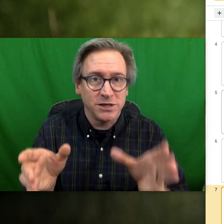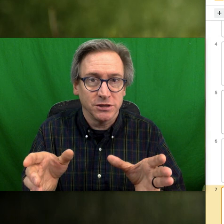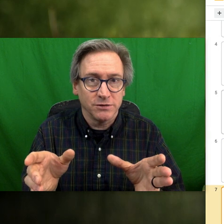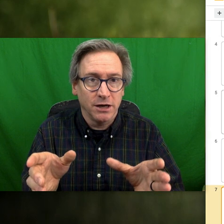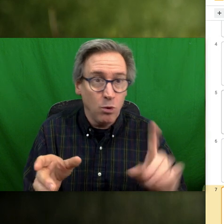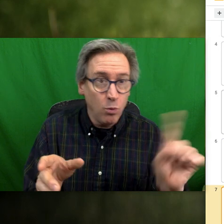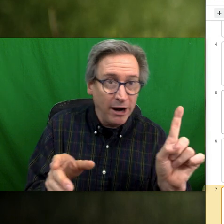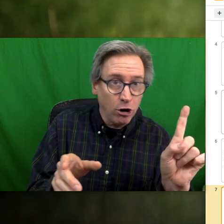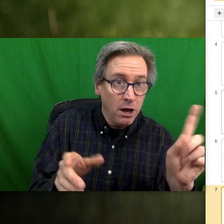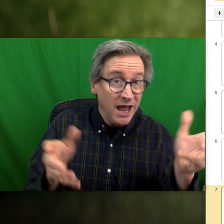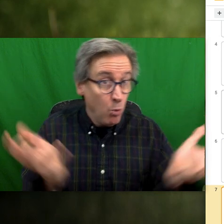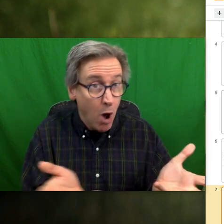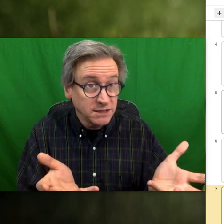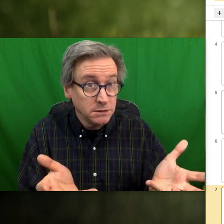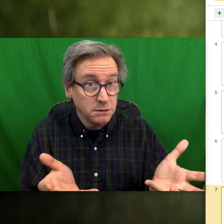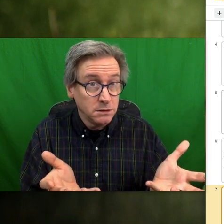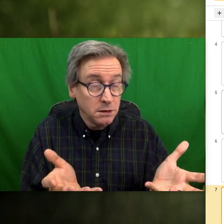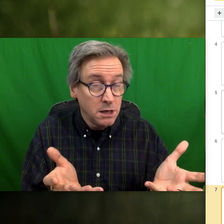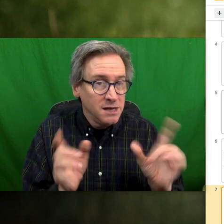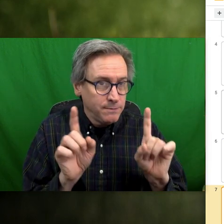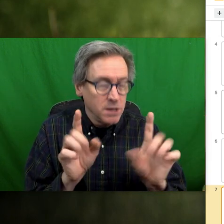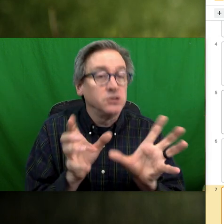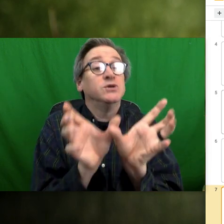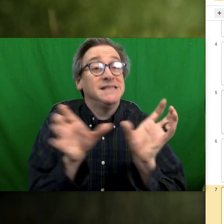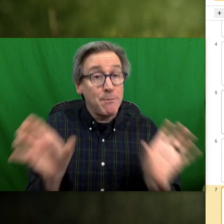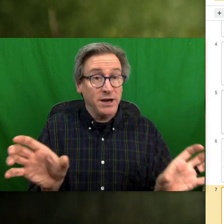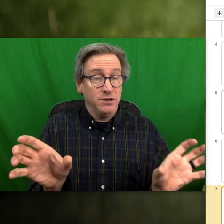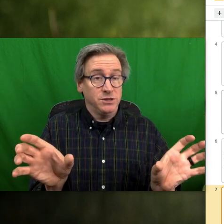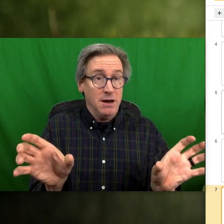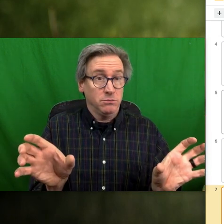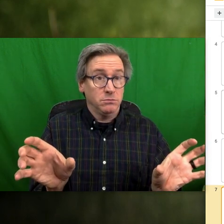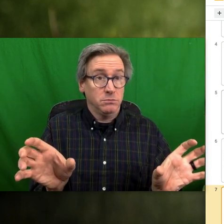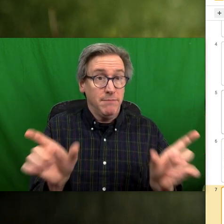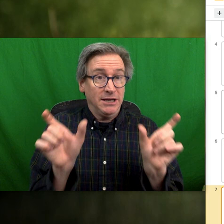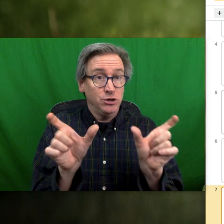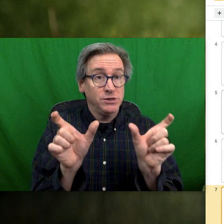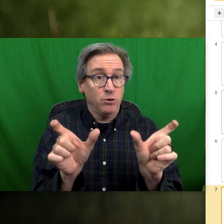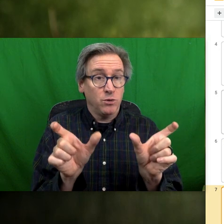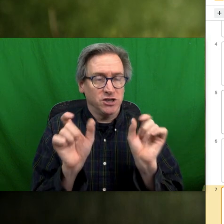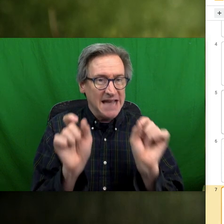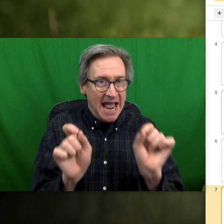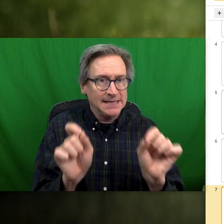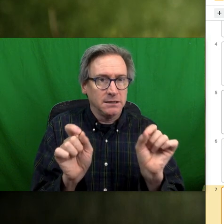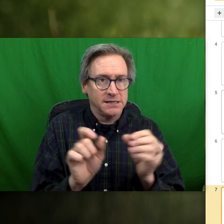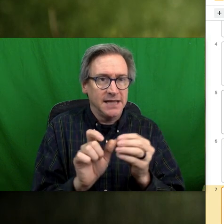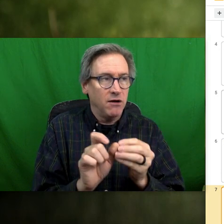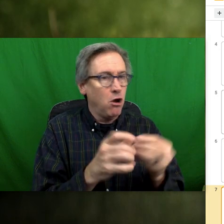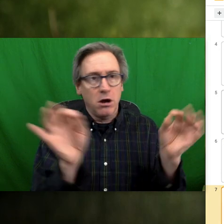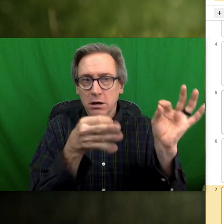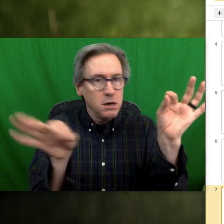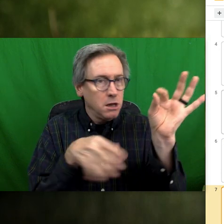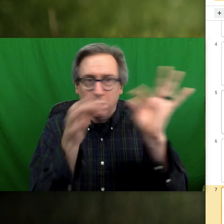WH questions, right? Where and what. So separate those two out. Make two simple questions. ASL does